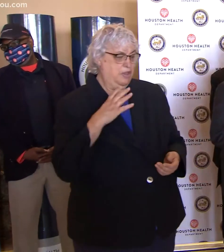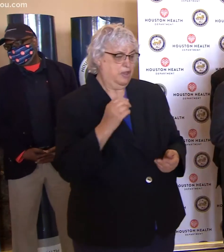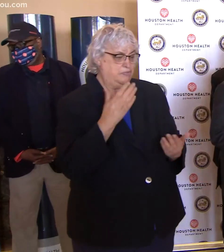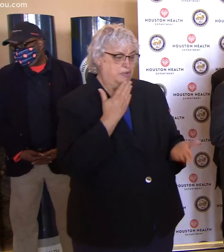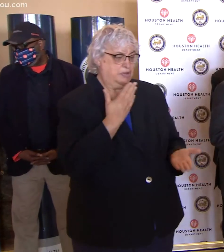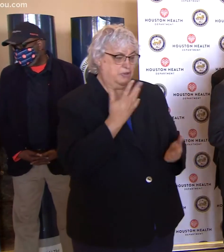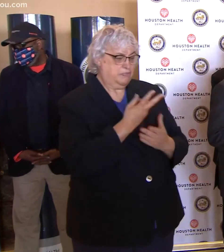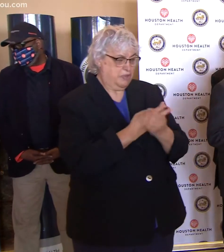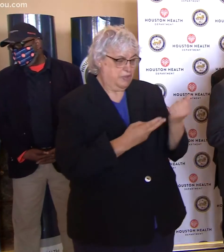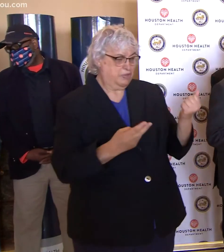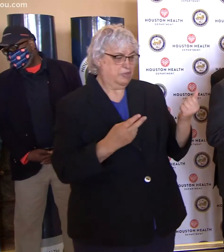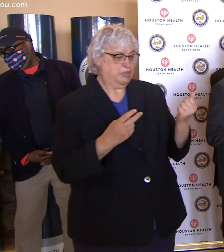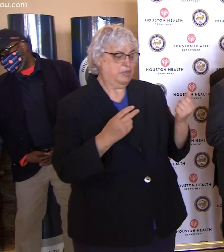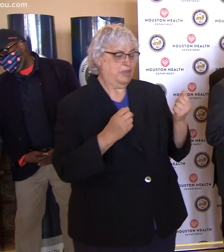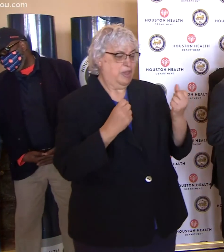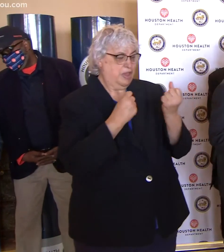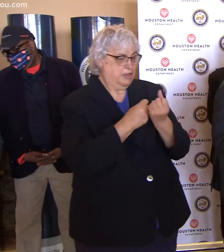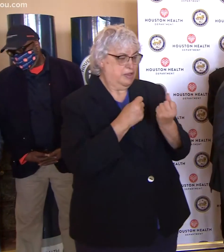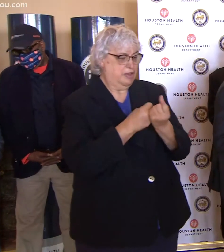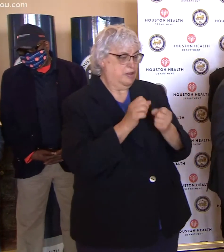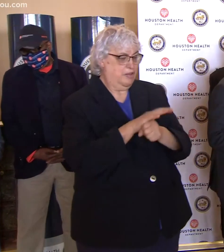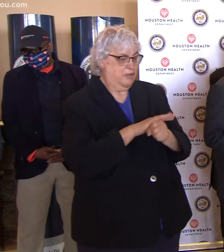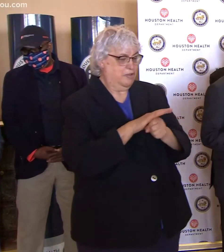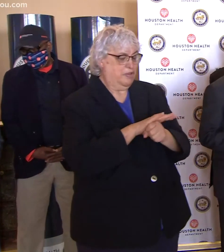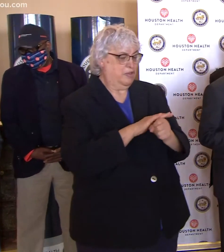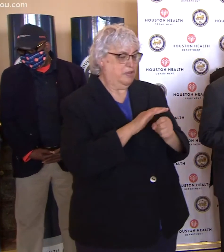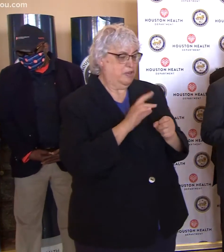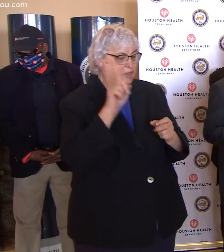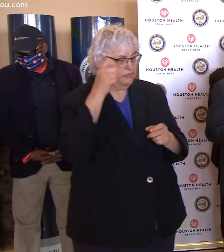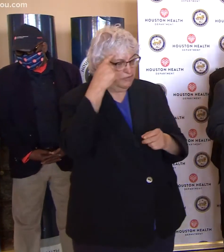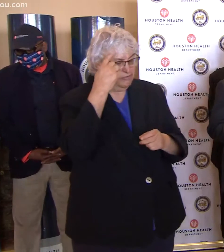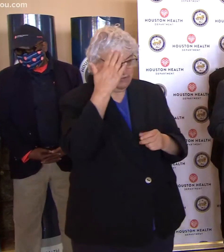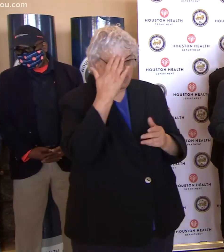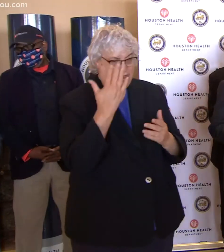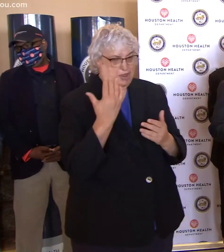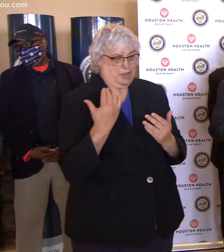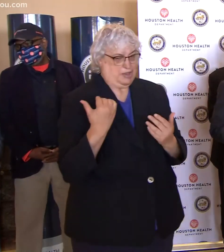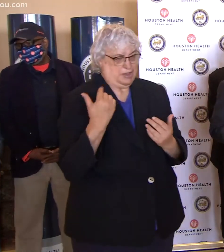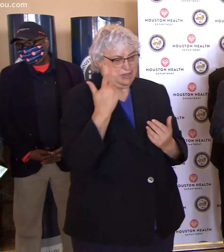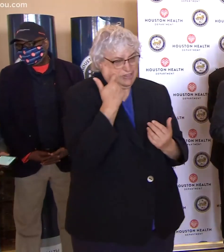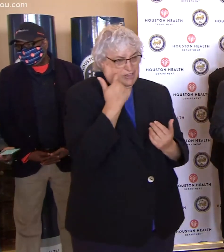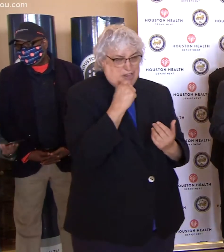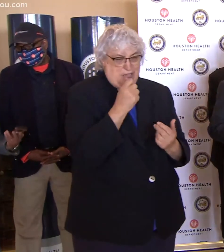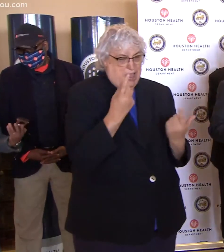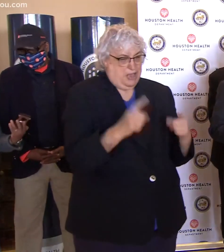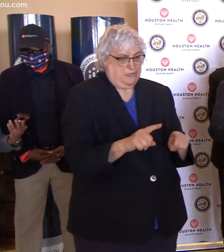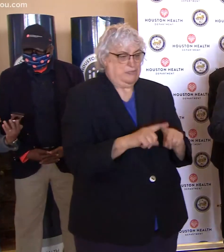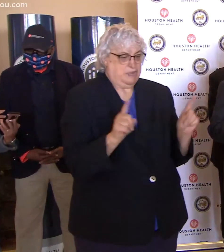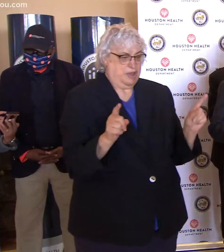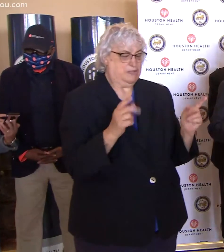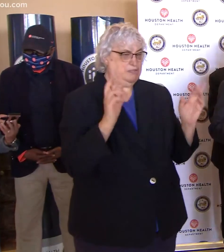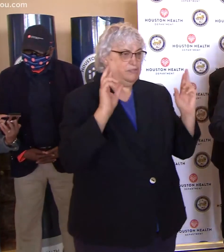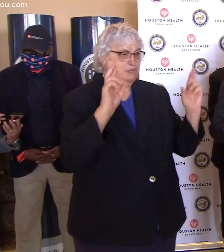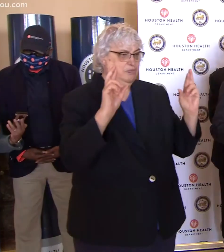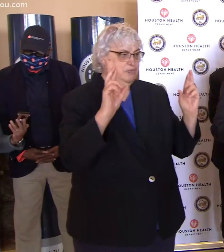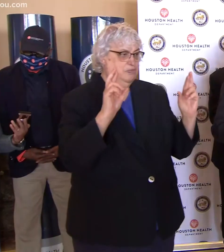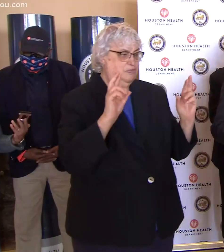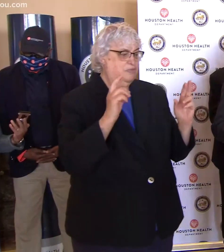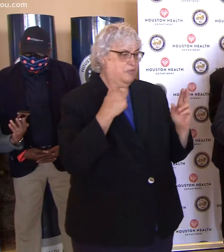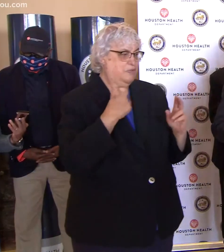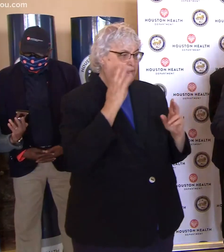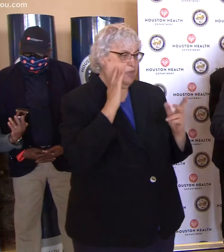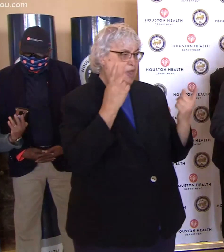appreciate them both fighting to get assistance to local governments. I know that didn't happen this time around, but it's my hope that at some point